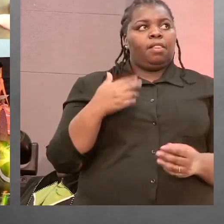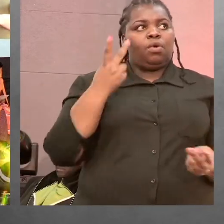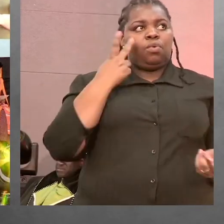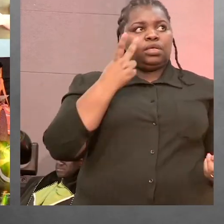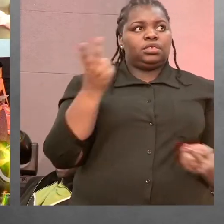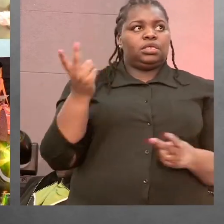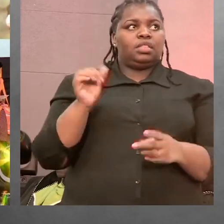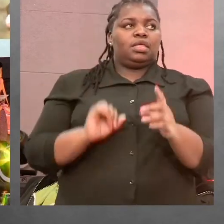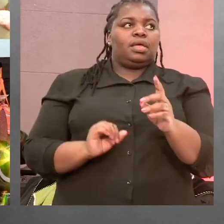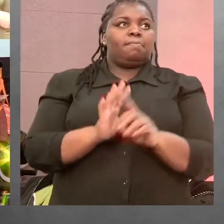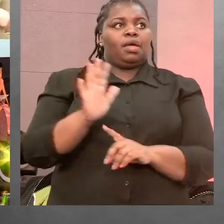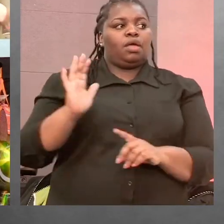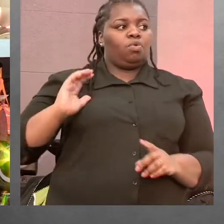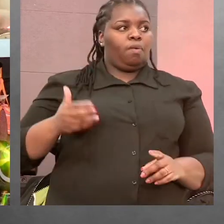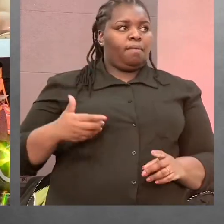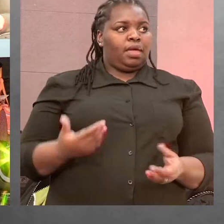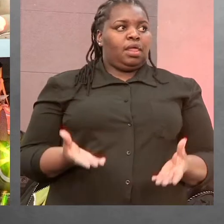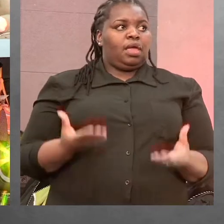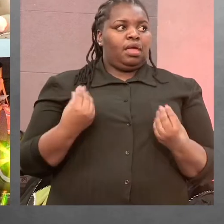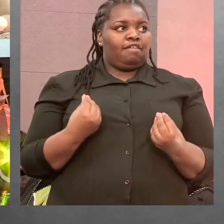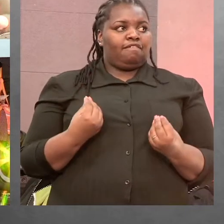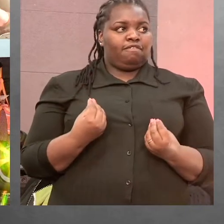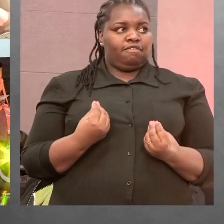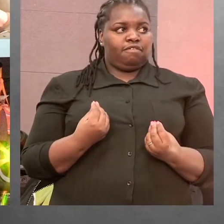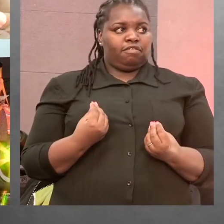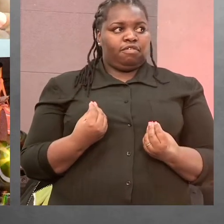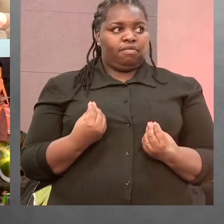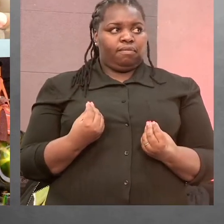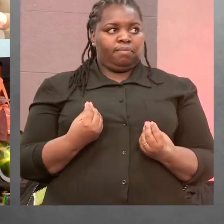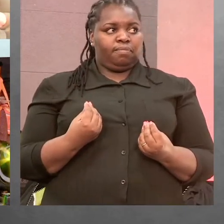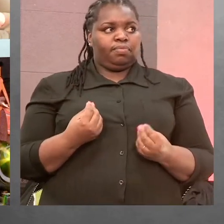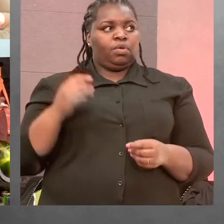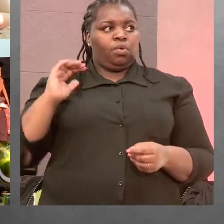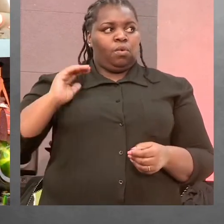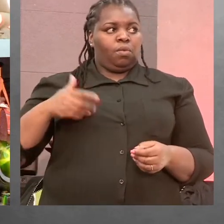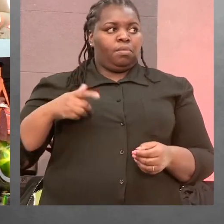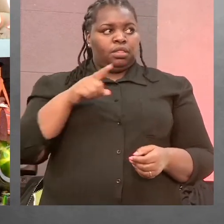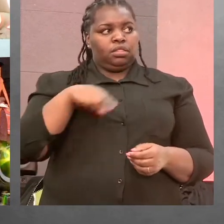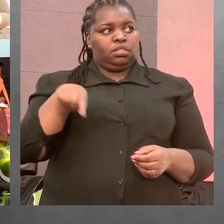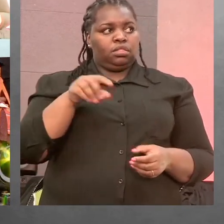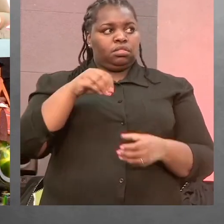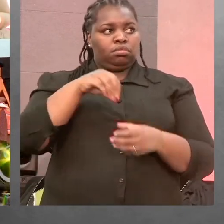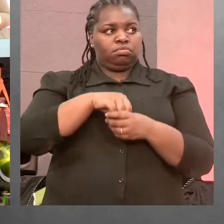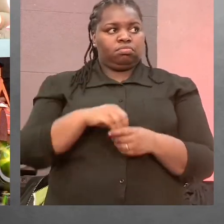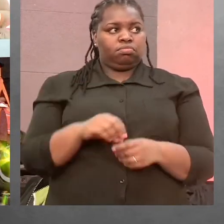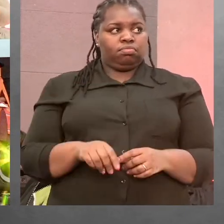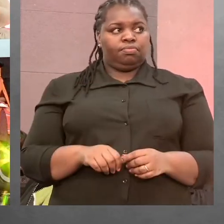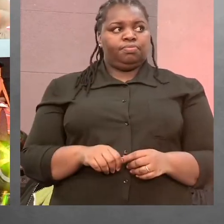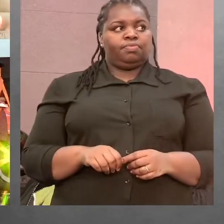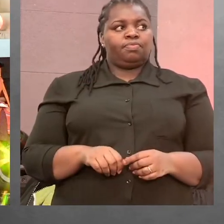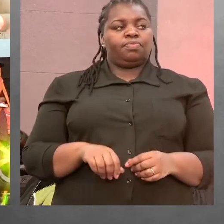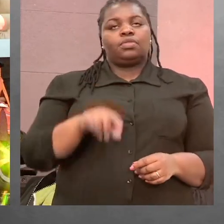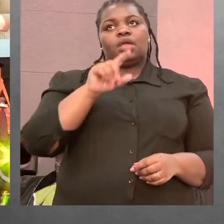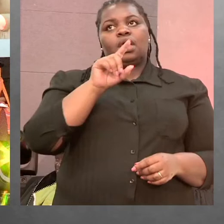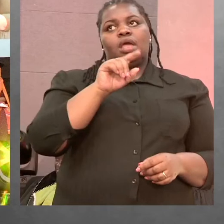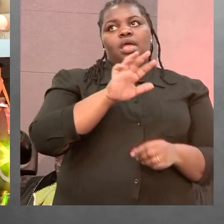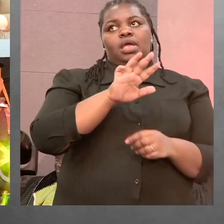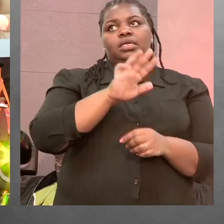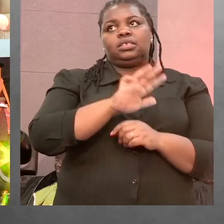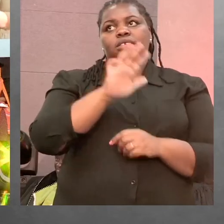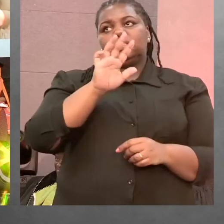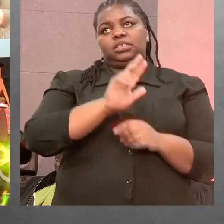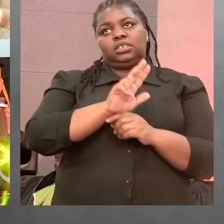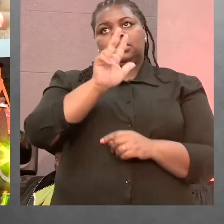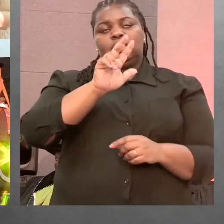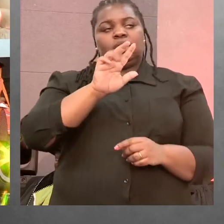impact women have had and the position in which women have been put. In 1895, in the United